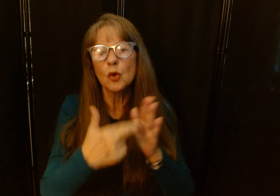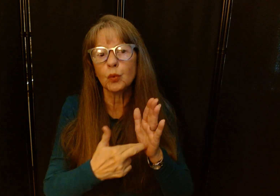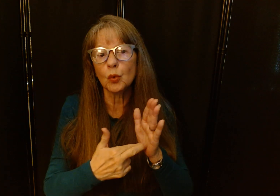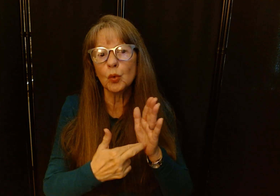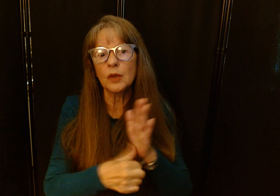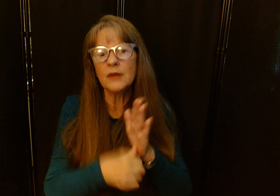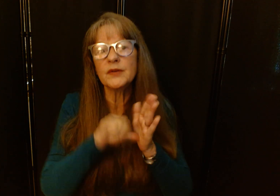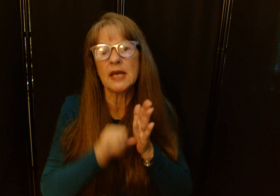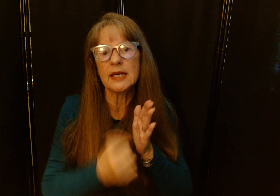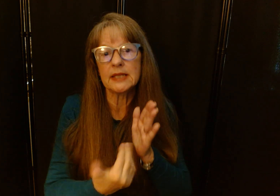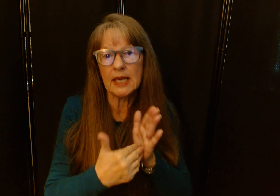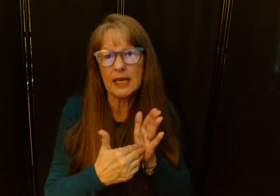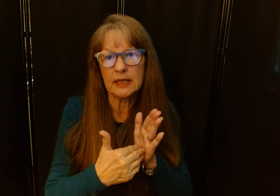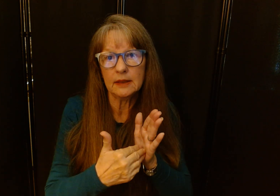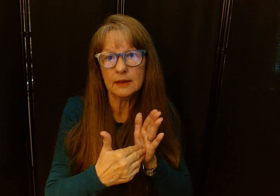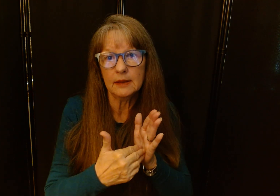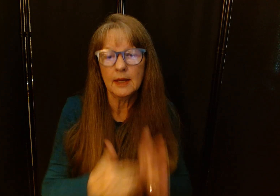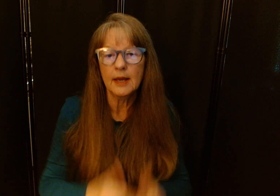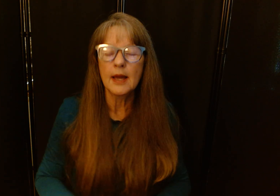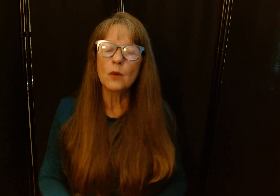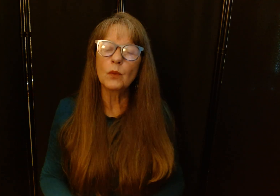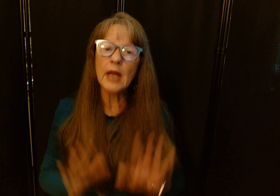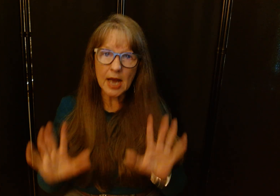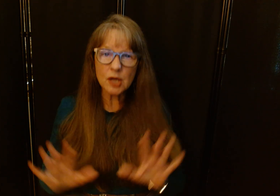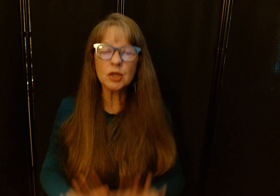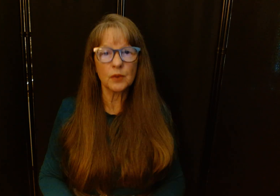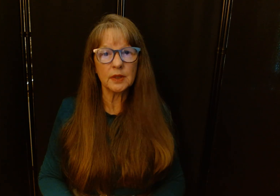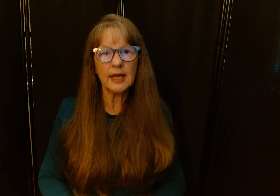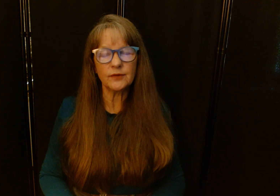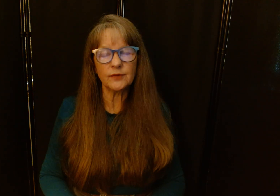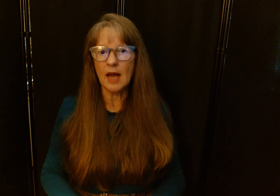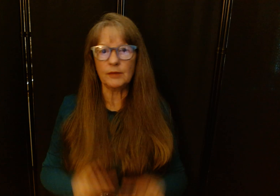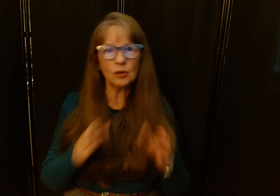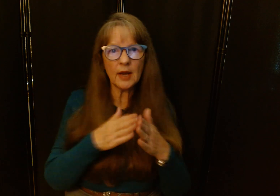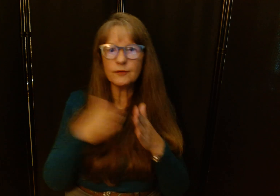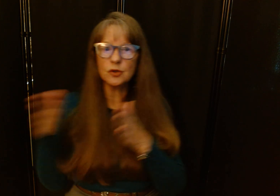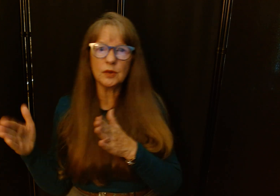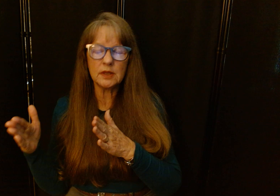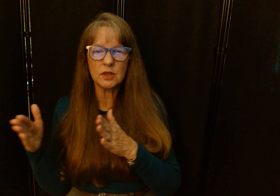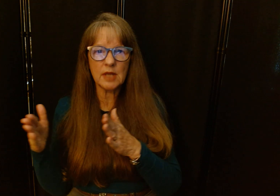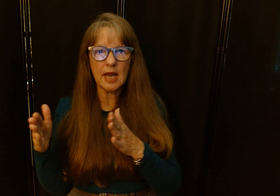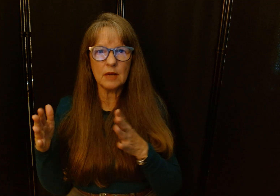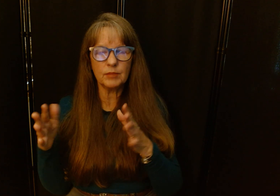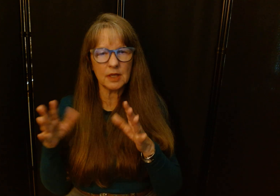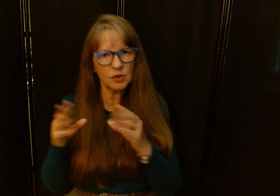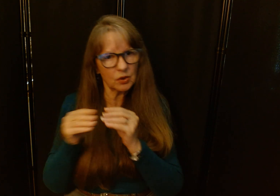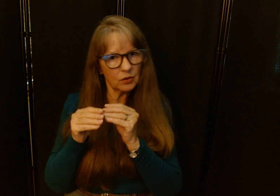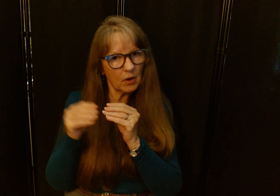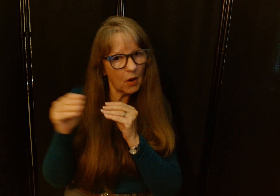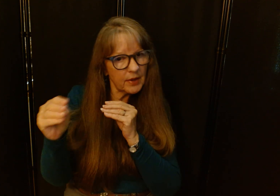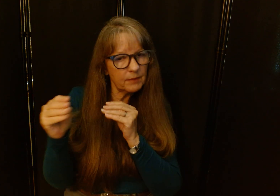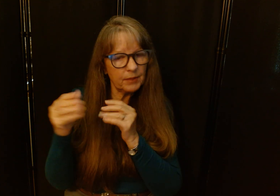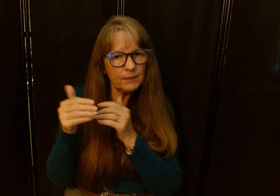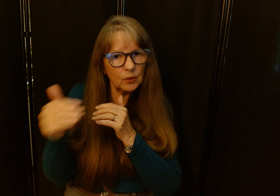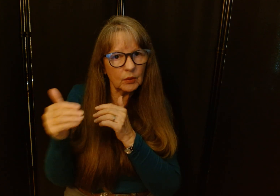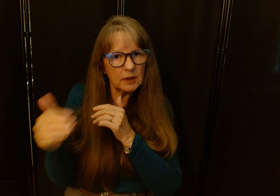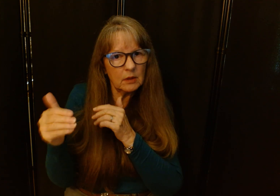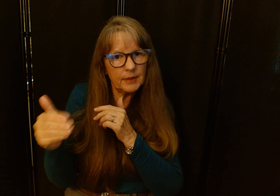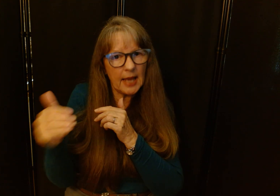rule, emphasize again. We actually really have time. You don't have to do it in the same, because people are a little bit